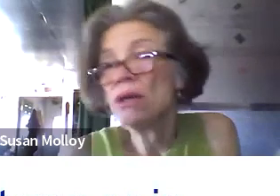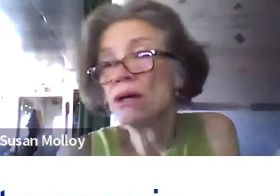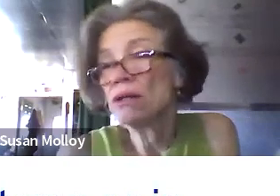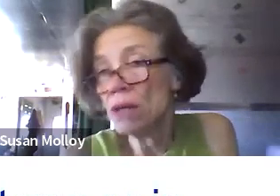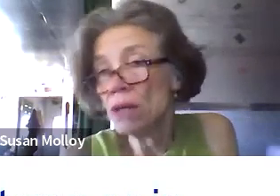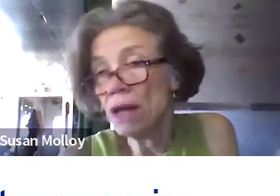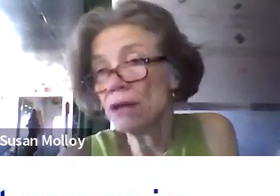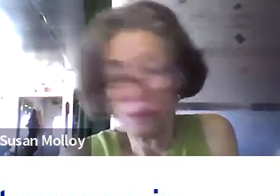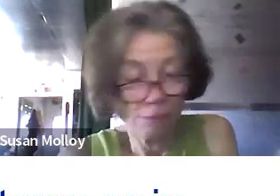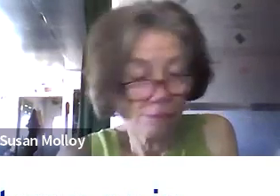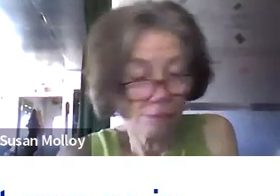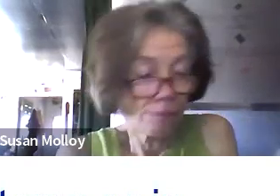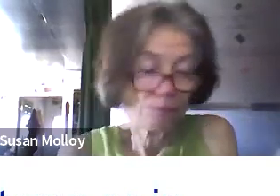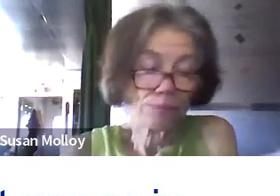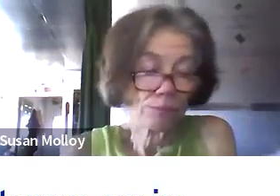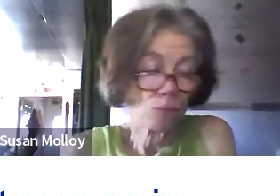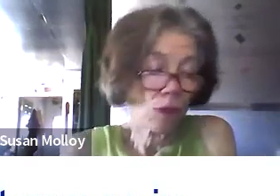be eliminated.